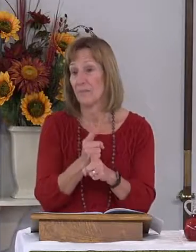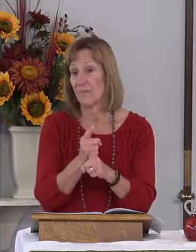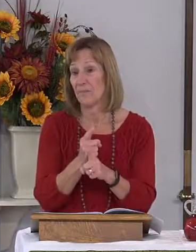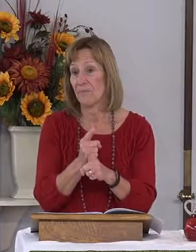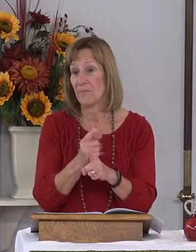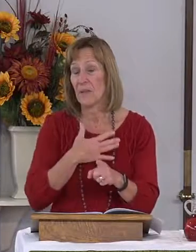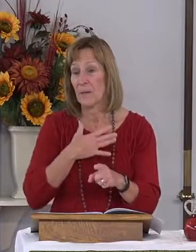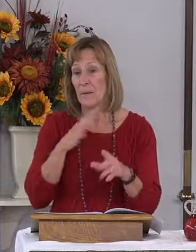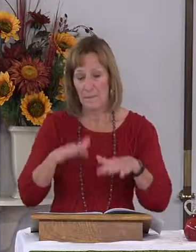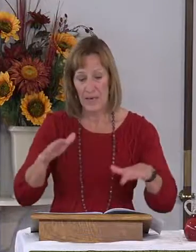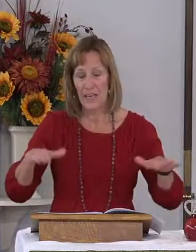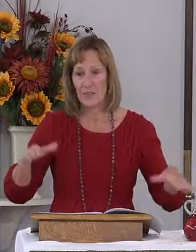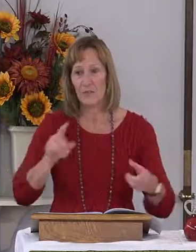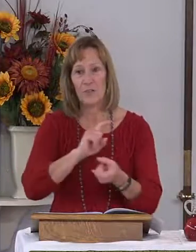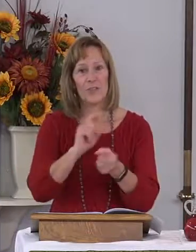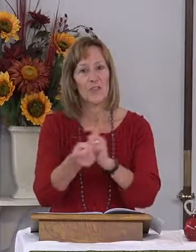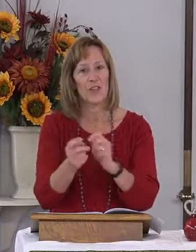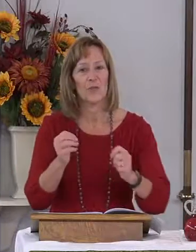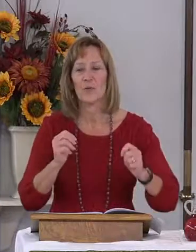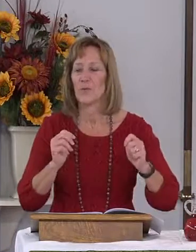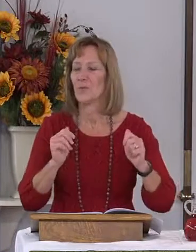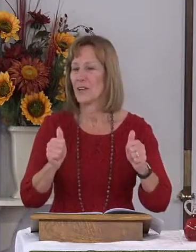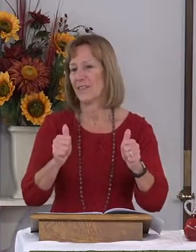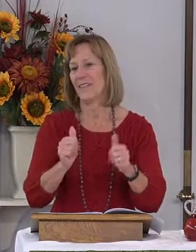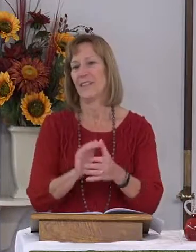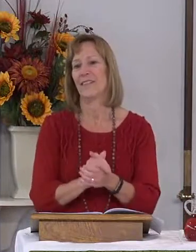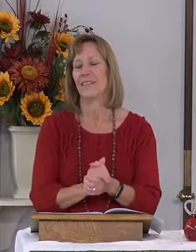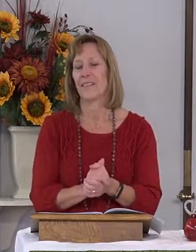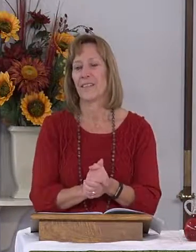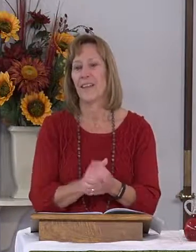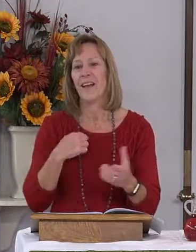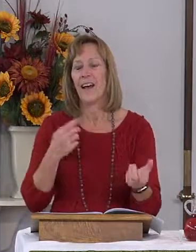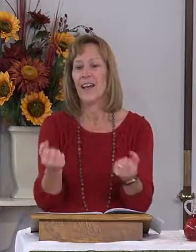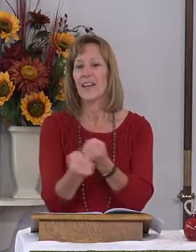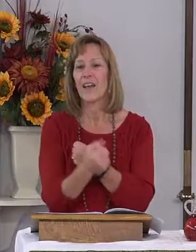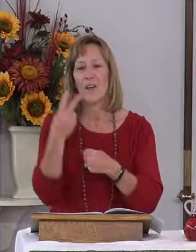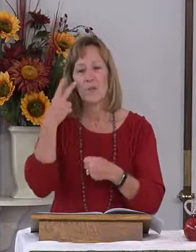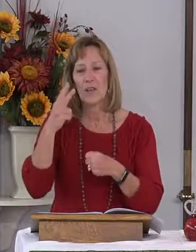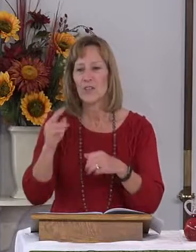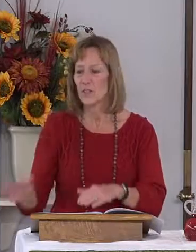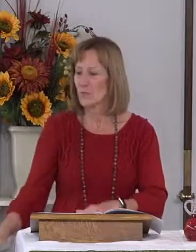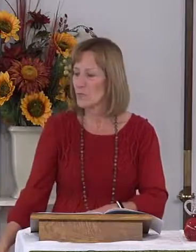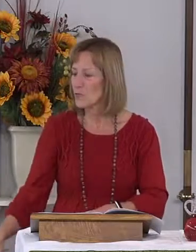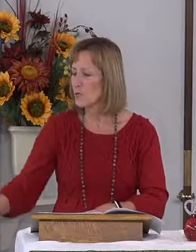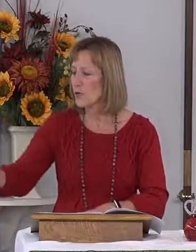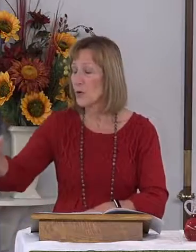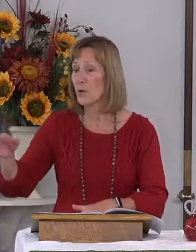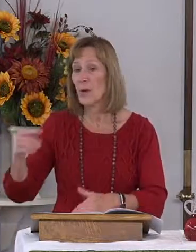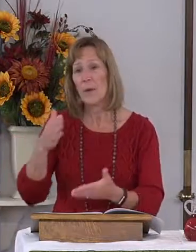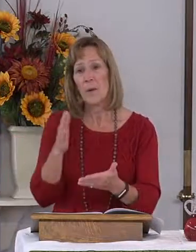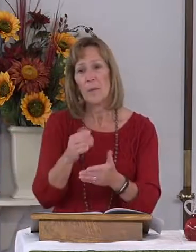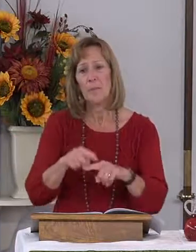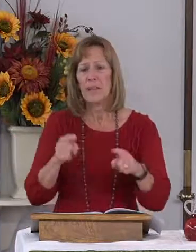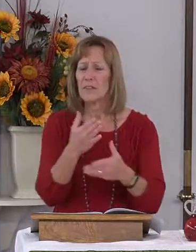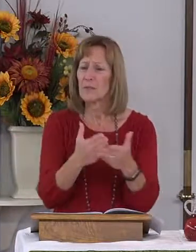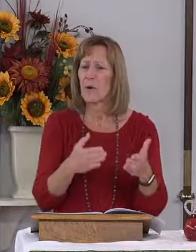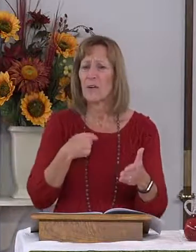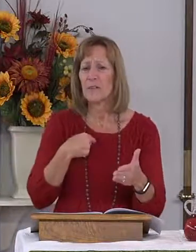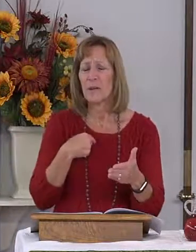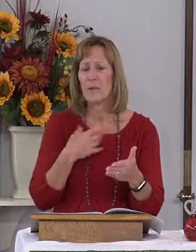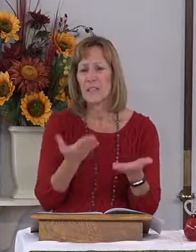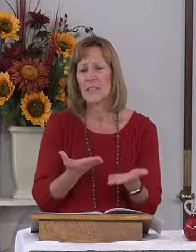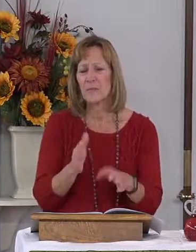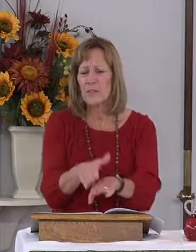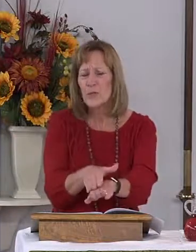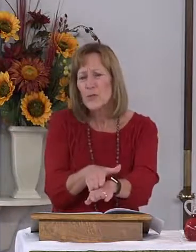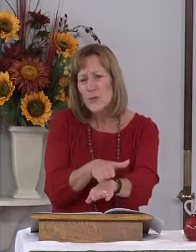My grandchildren change too quickly. I love watching them grow, but there's a part of me that wants them to slow